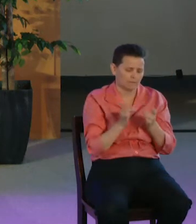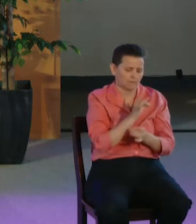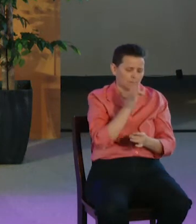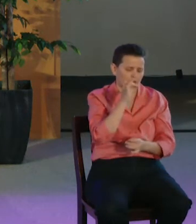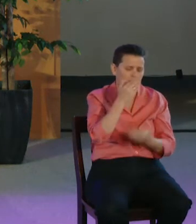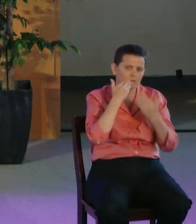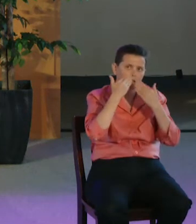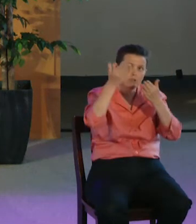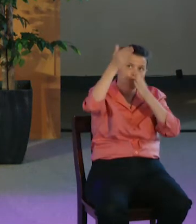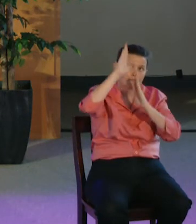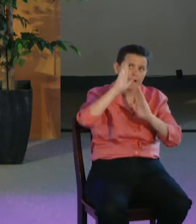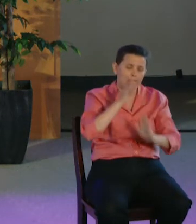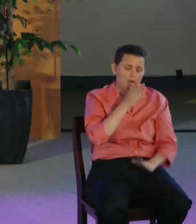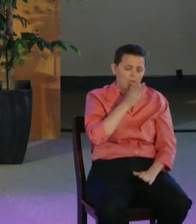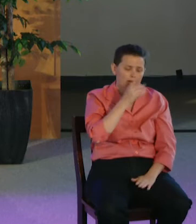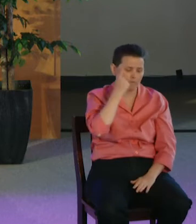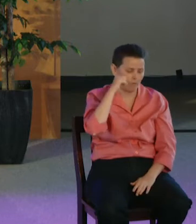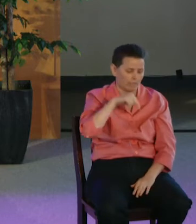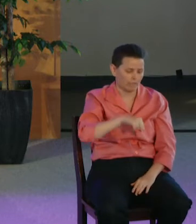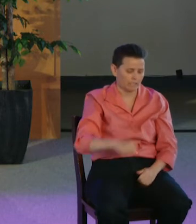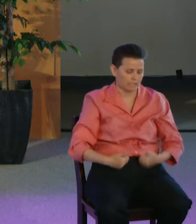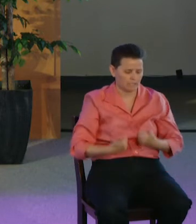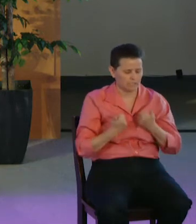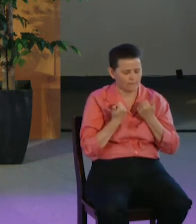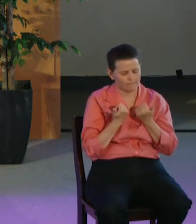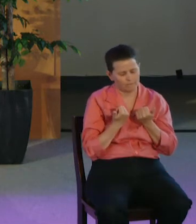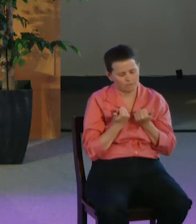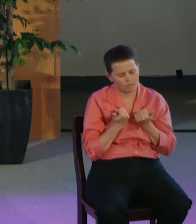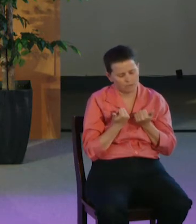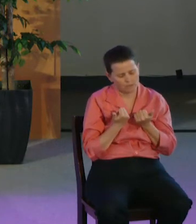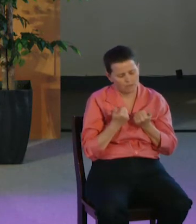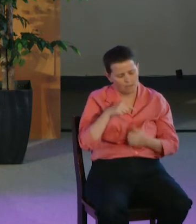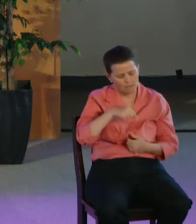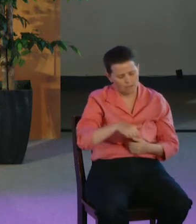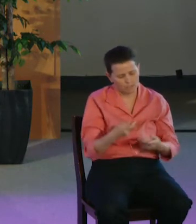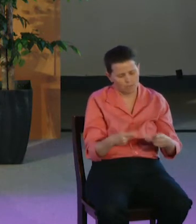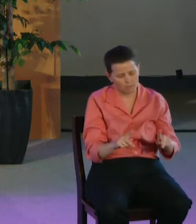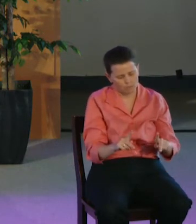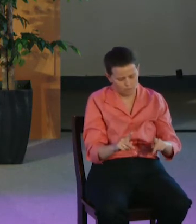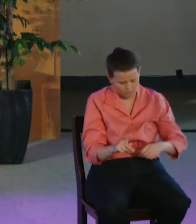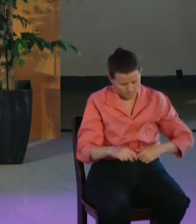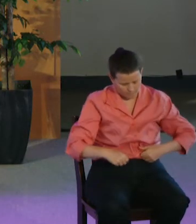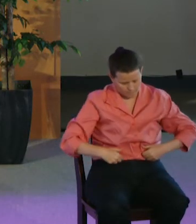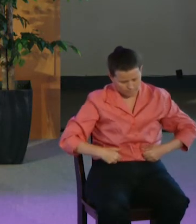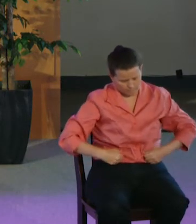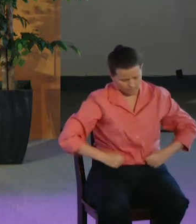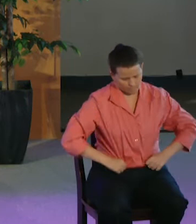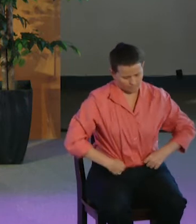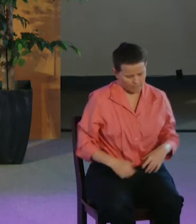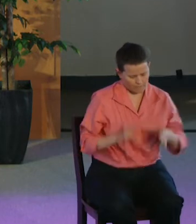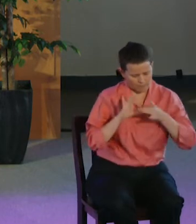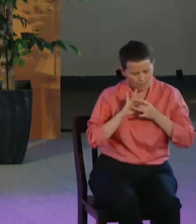for giving me this life, giving me this opportunity to connect with and communicate with the divine.